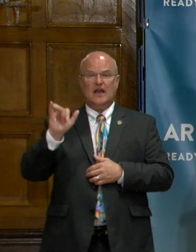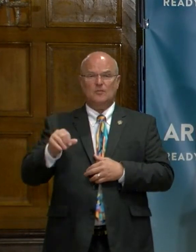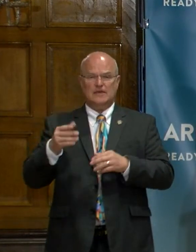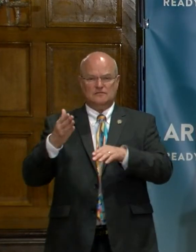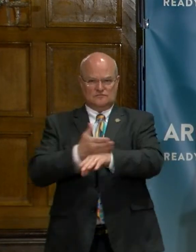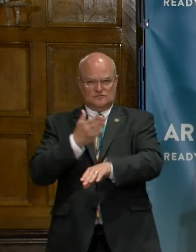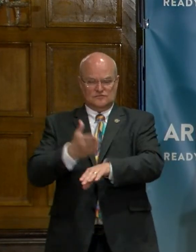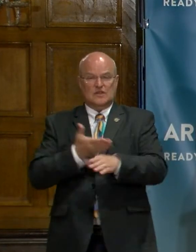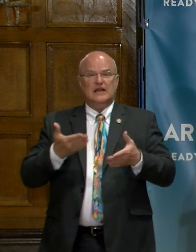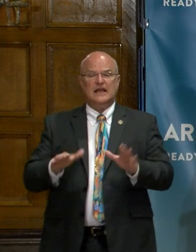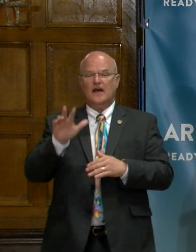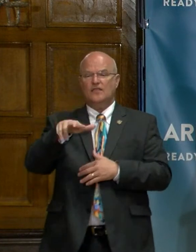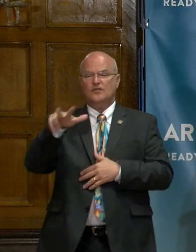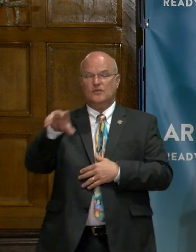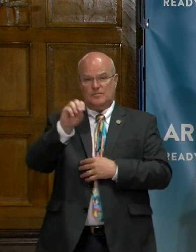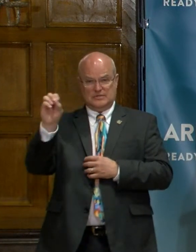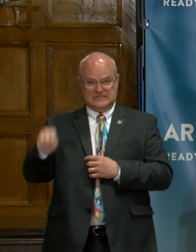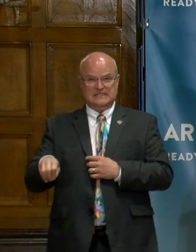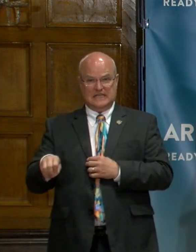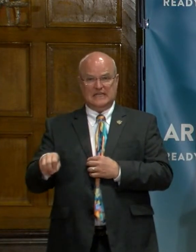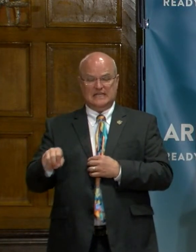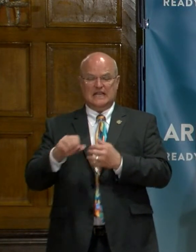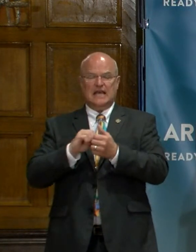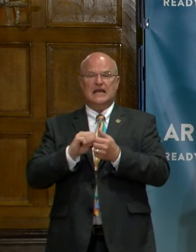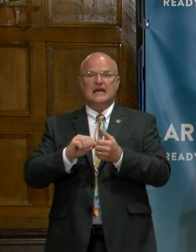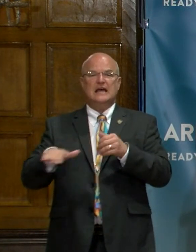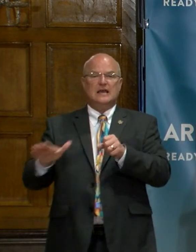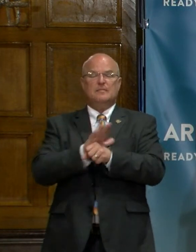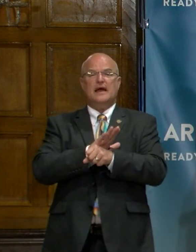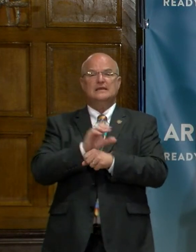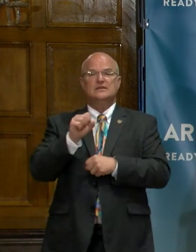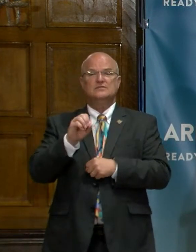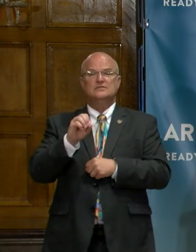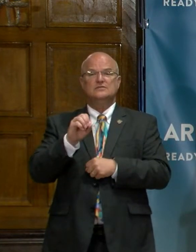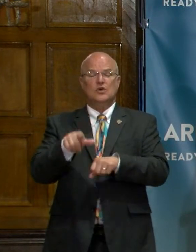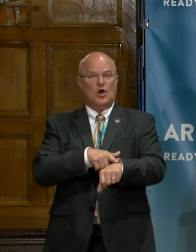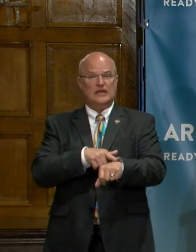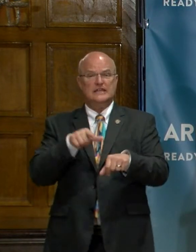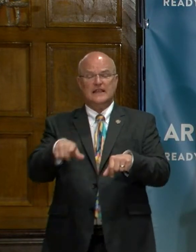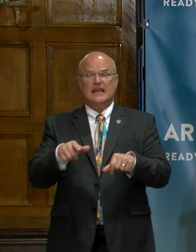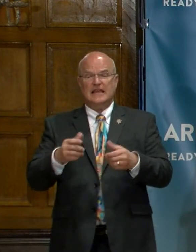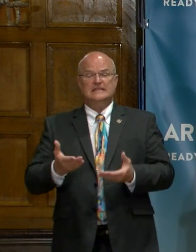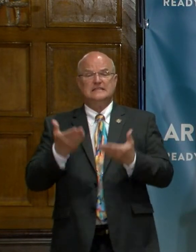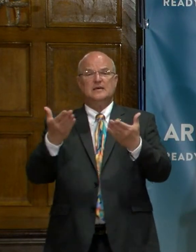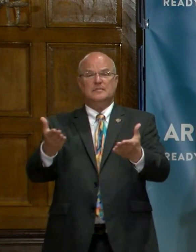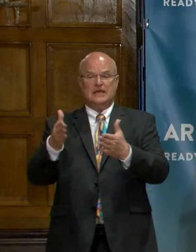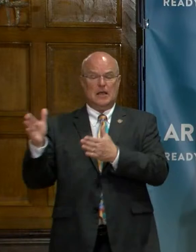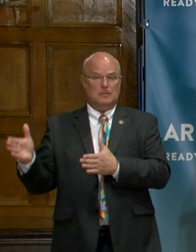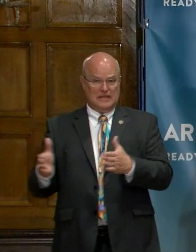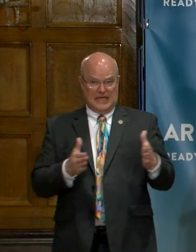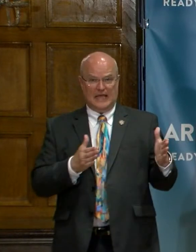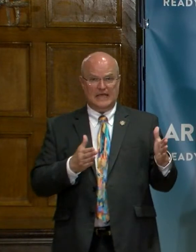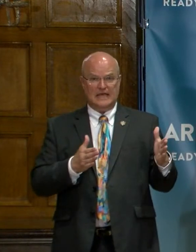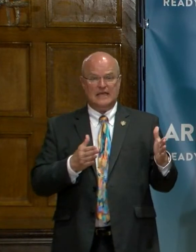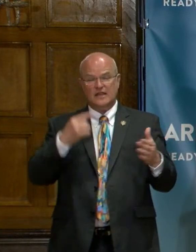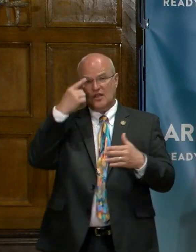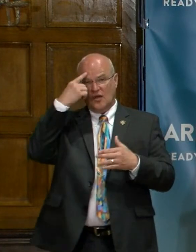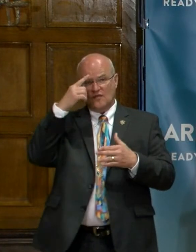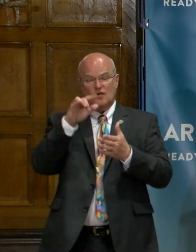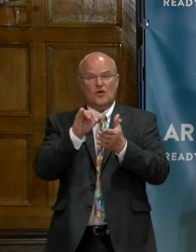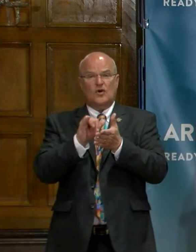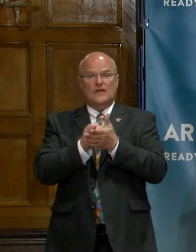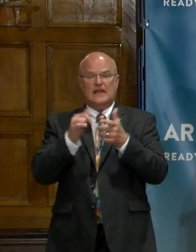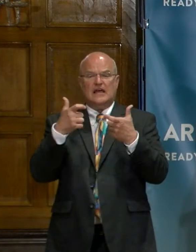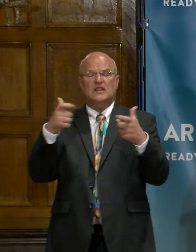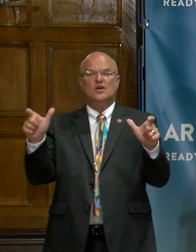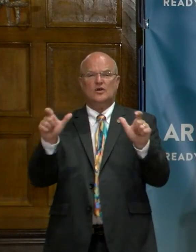be revised to allow 33% capacity, so long as they submit a plan for